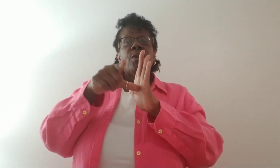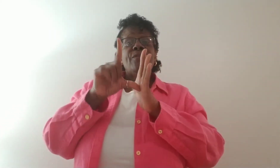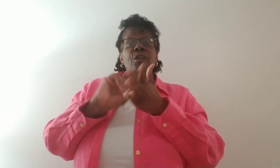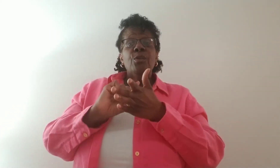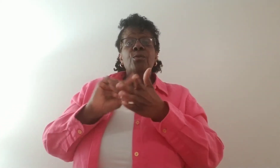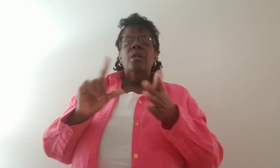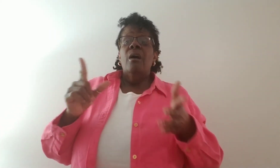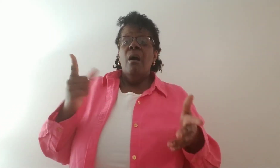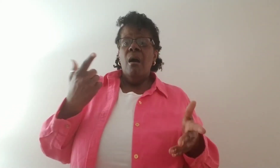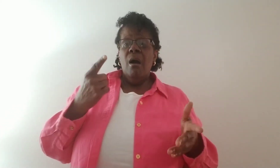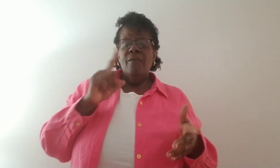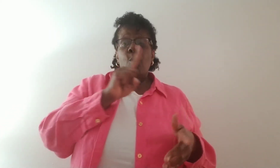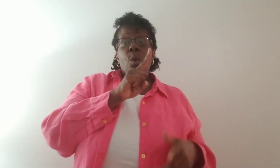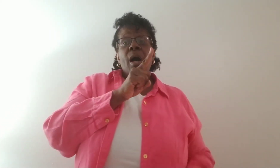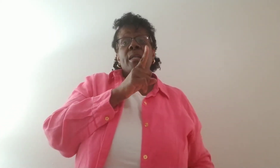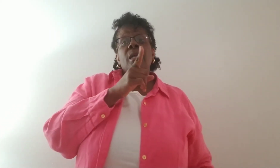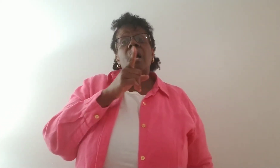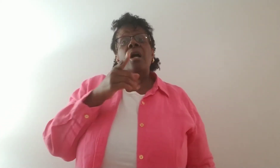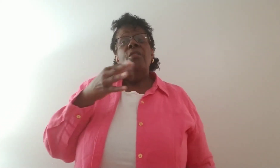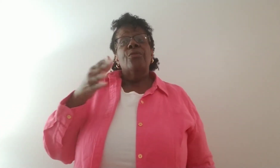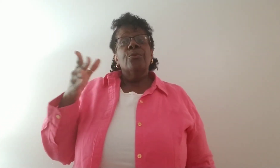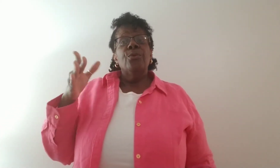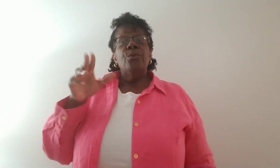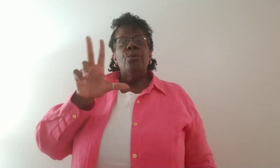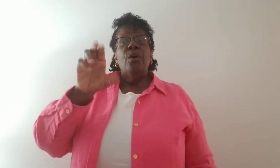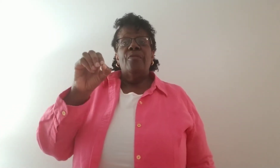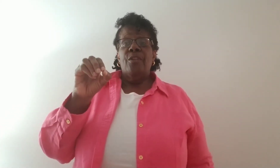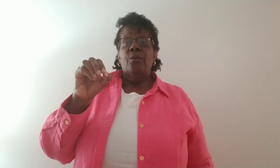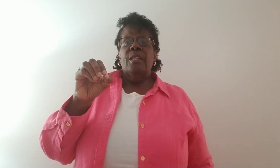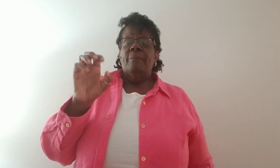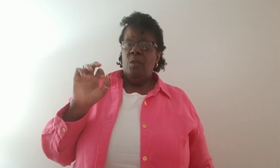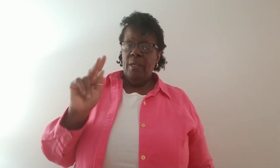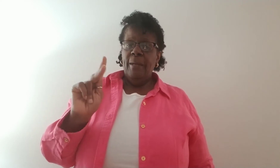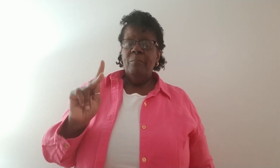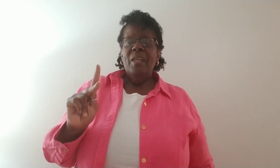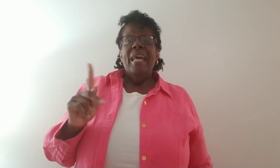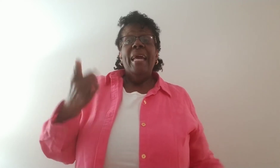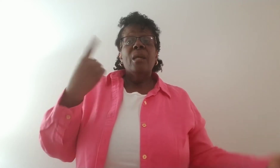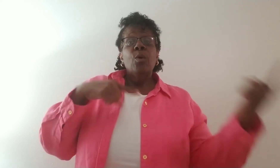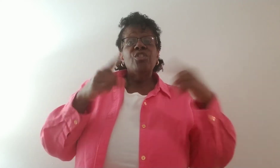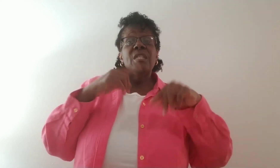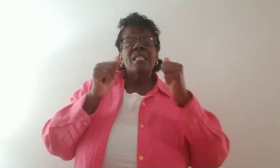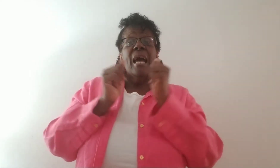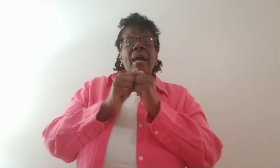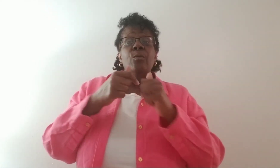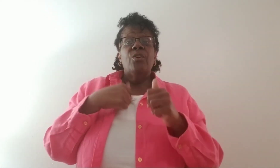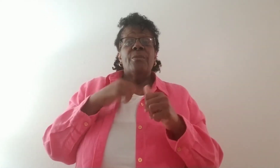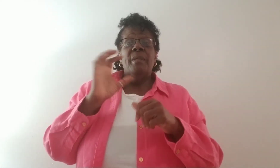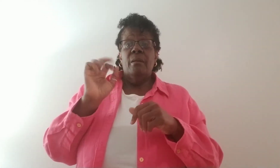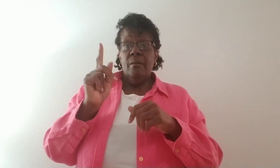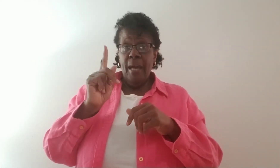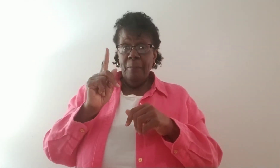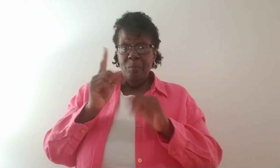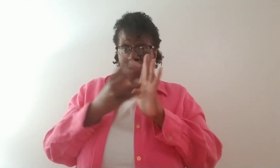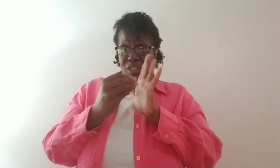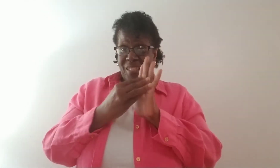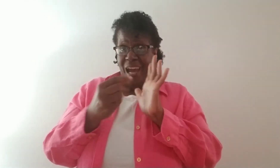review of 1 through 30, okay? And I want you to sign with me, okay? So just copy